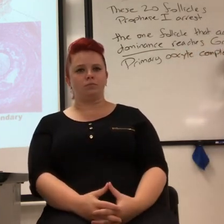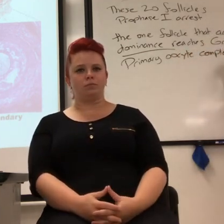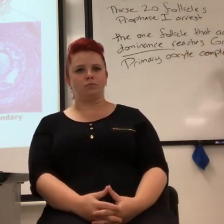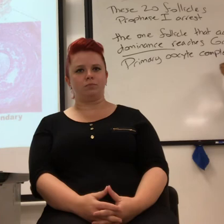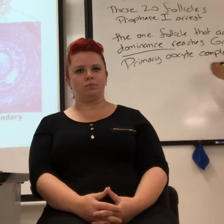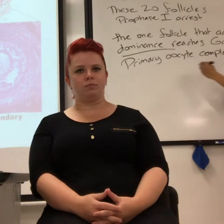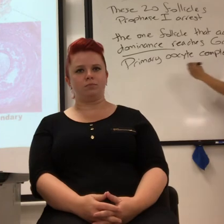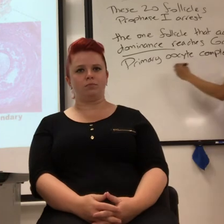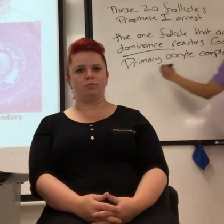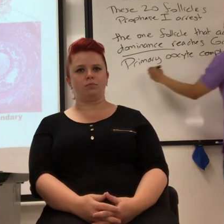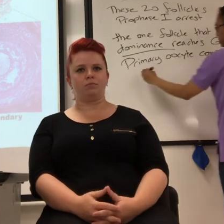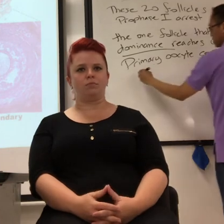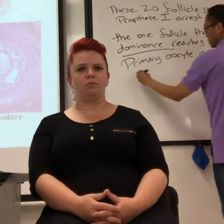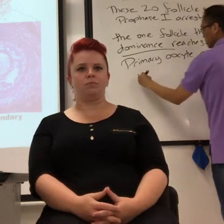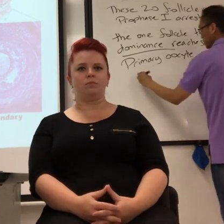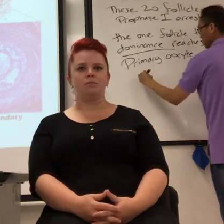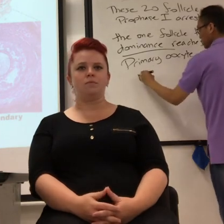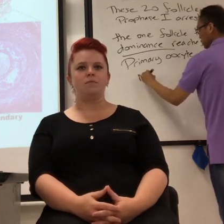completes